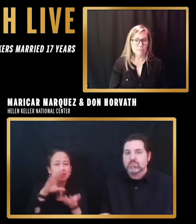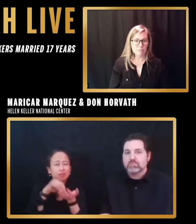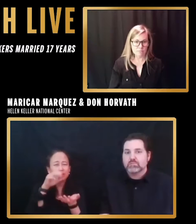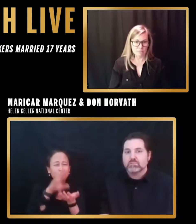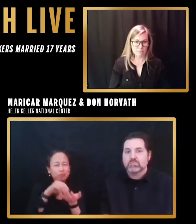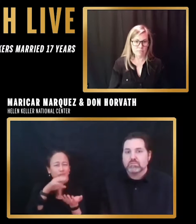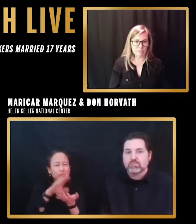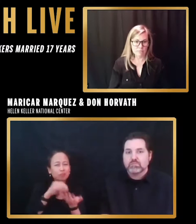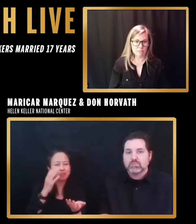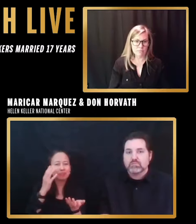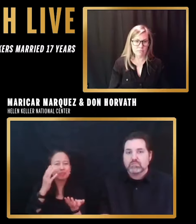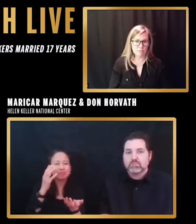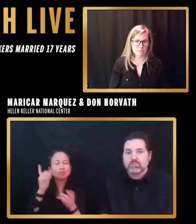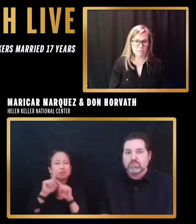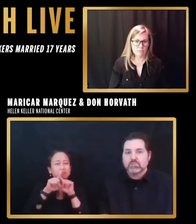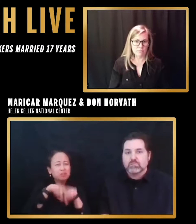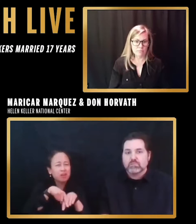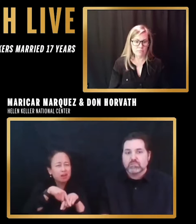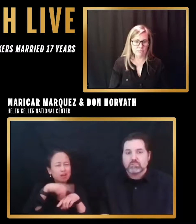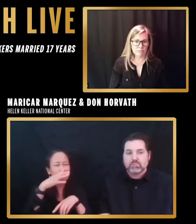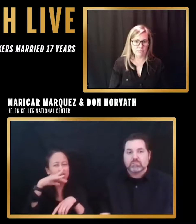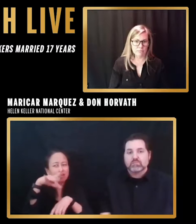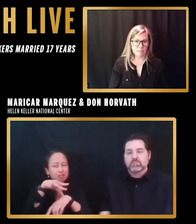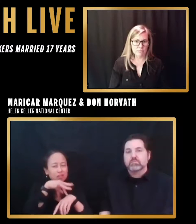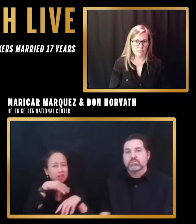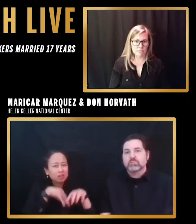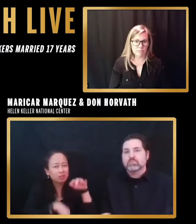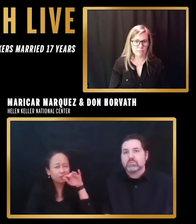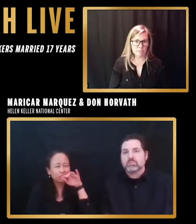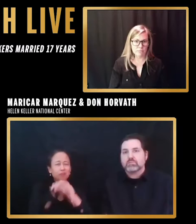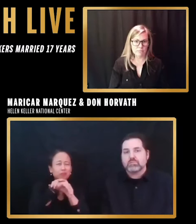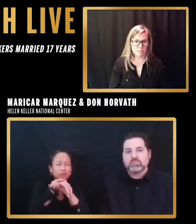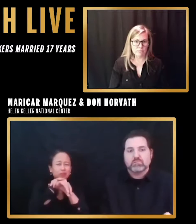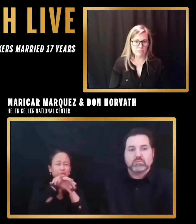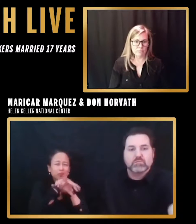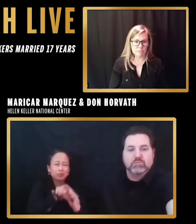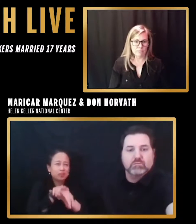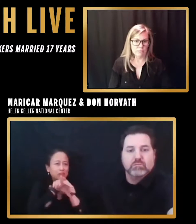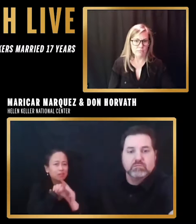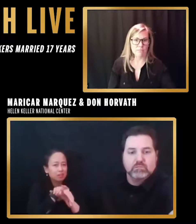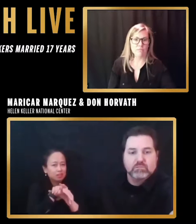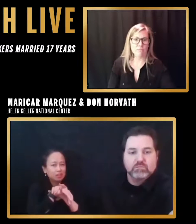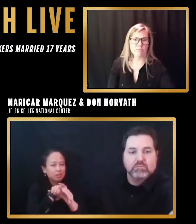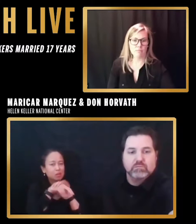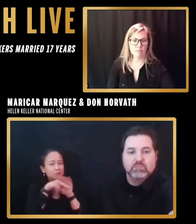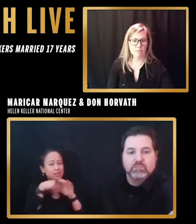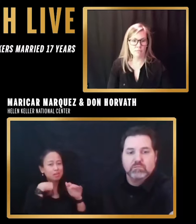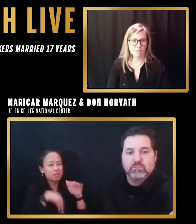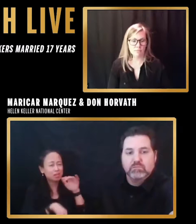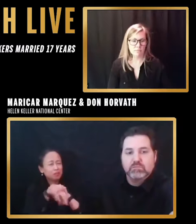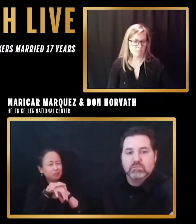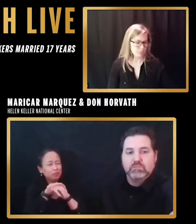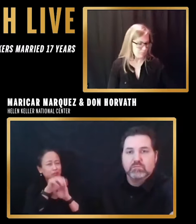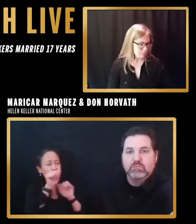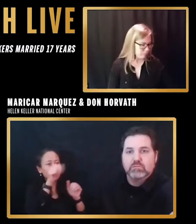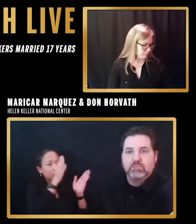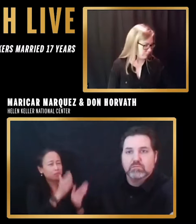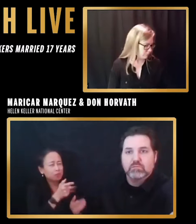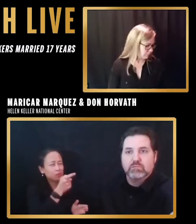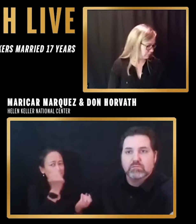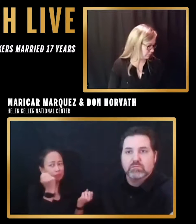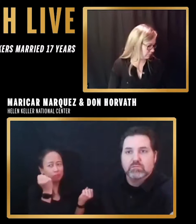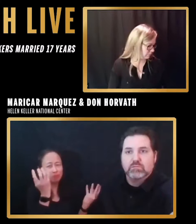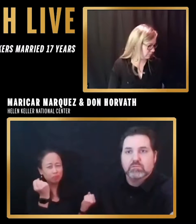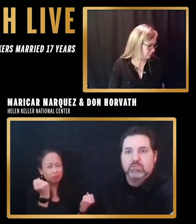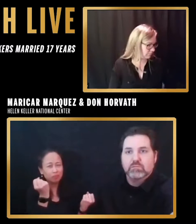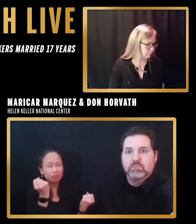visual sign language like most other deaf people. And then as I got older and my vision got worse, I depended